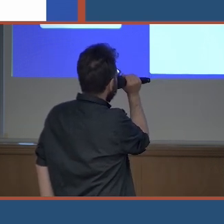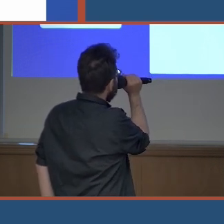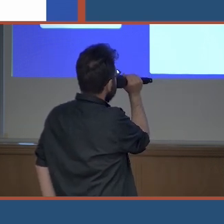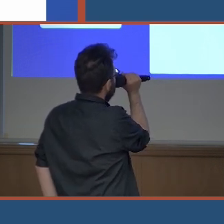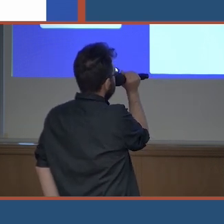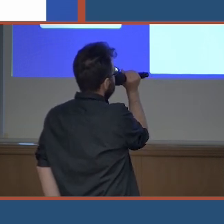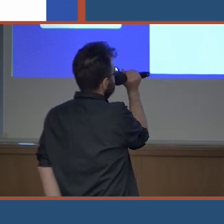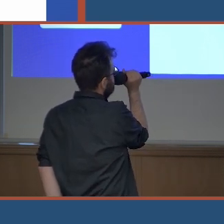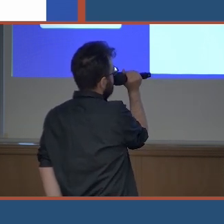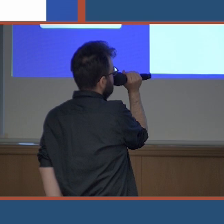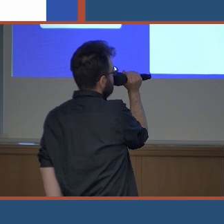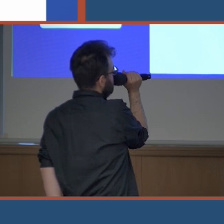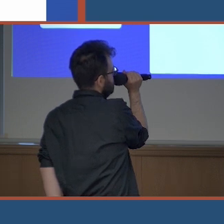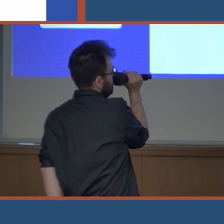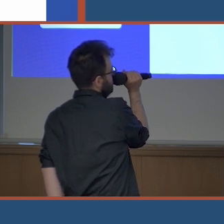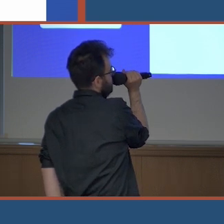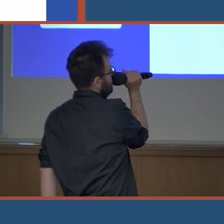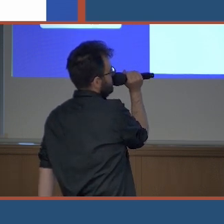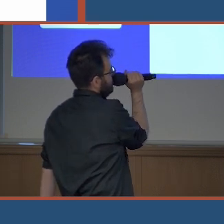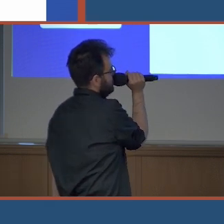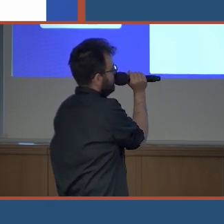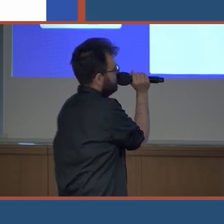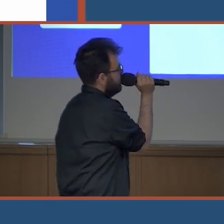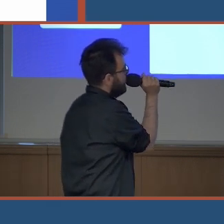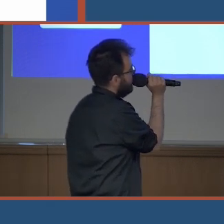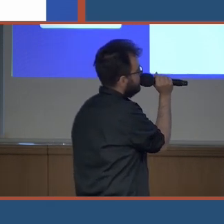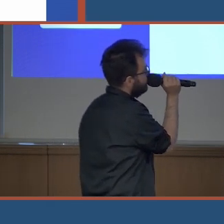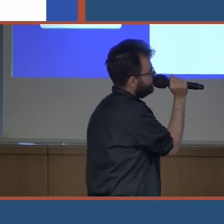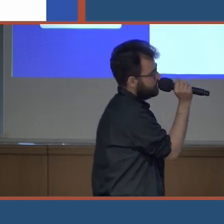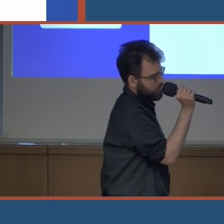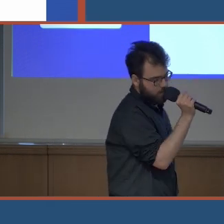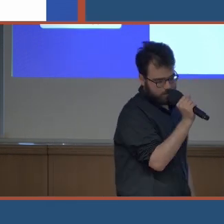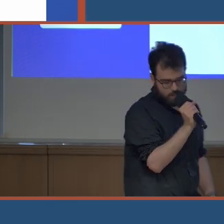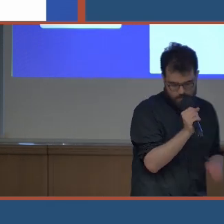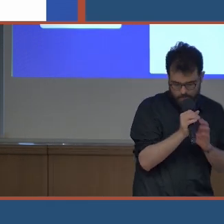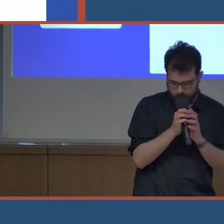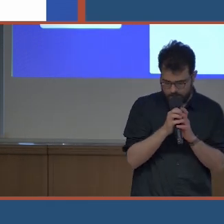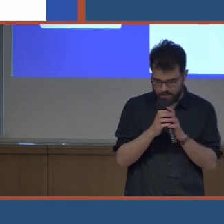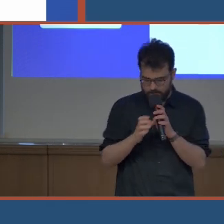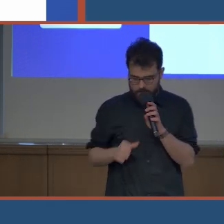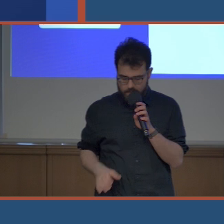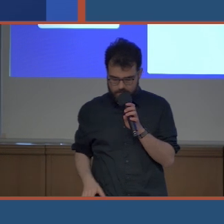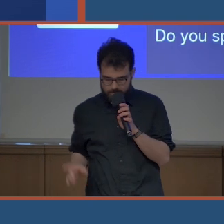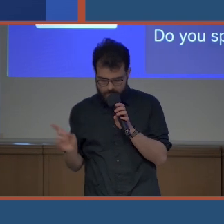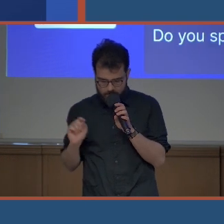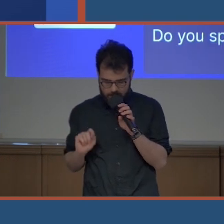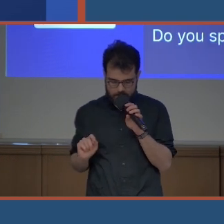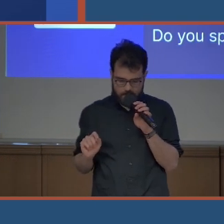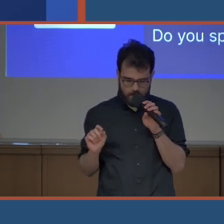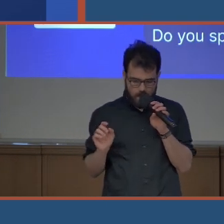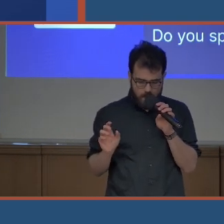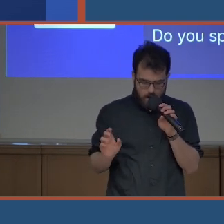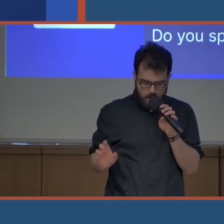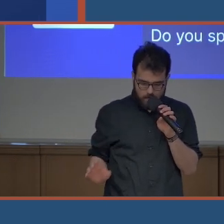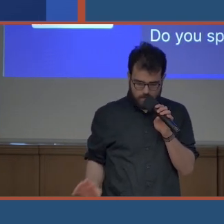Is it usually harder to sign or to understand signing? That's a good question, because the funny thing is